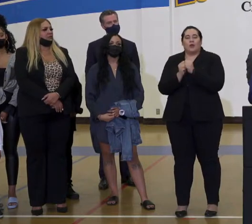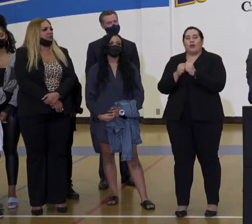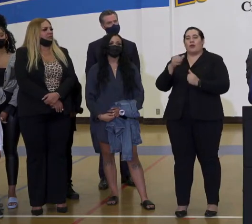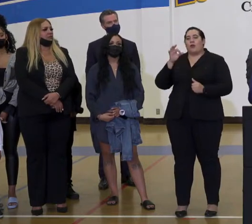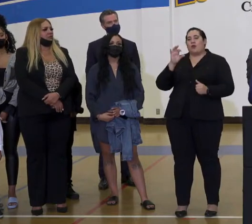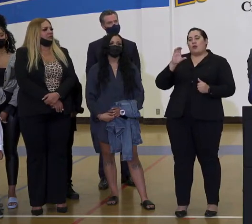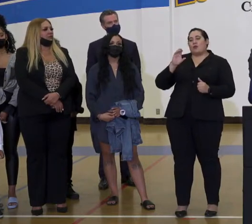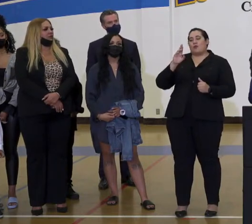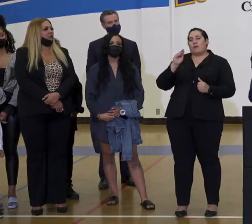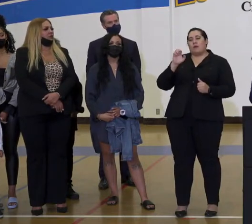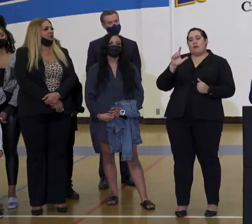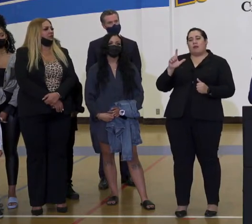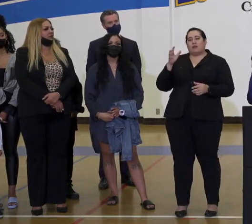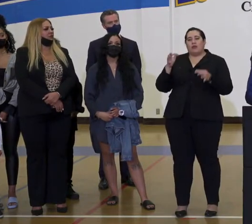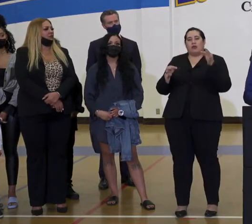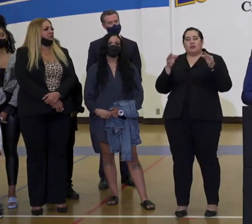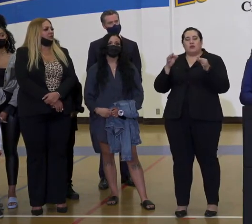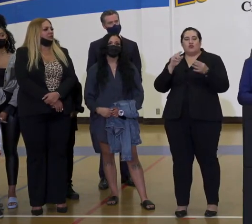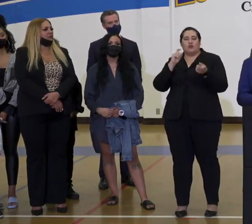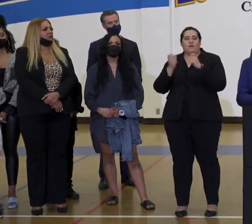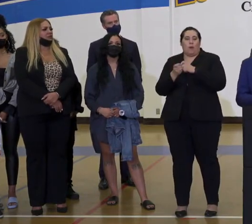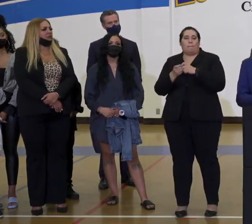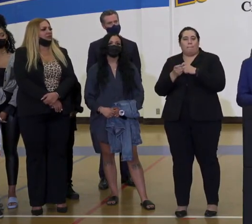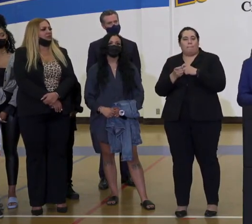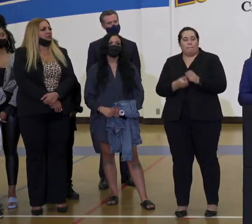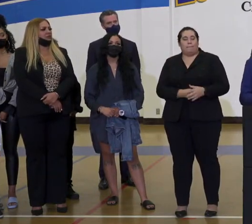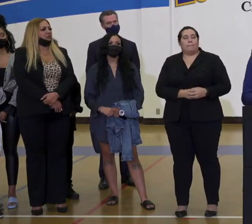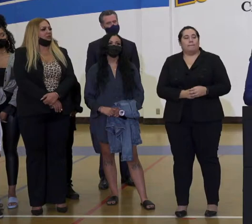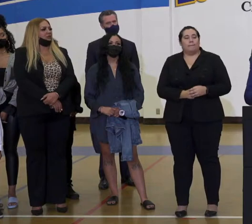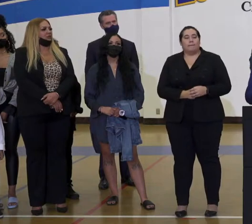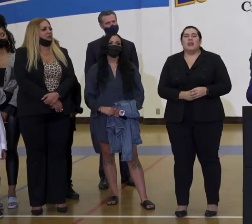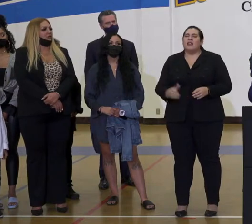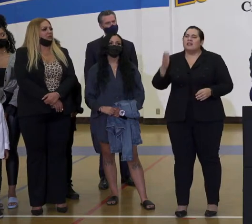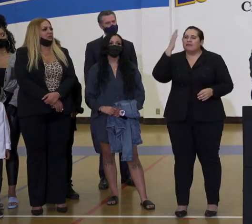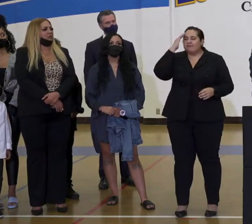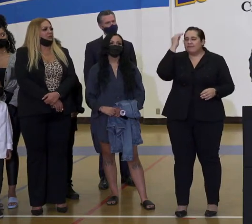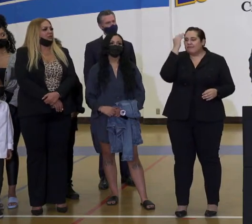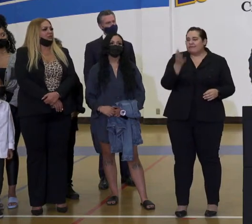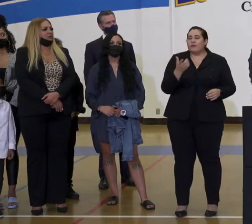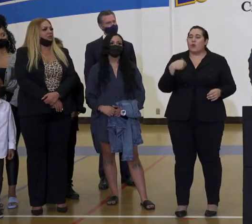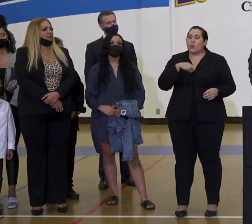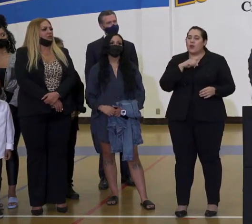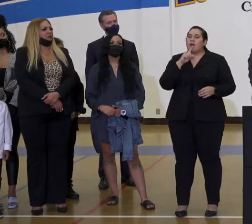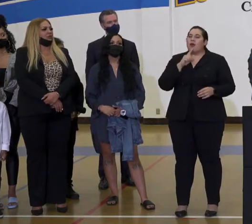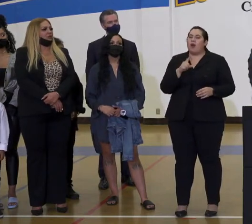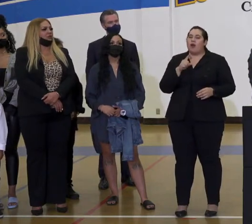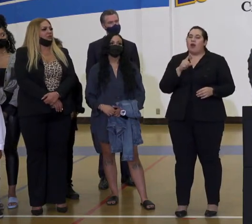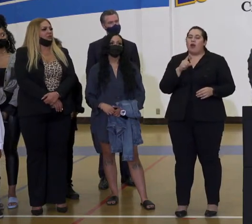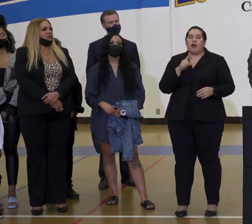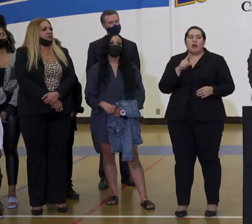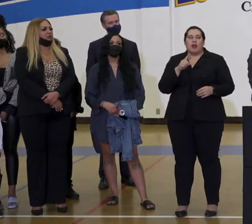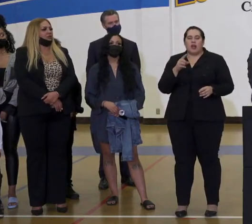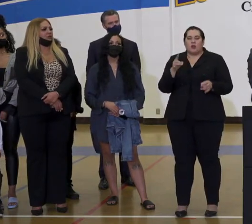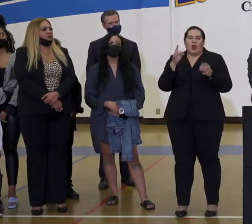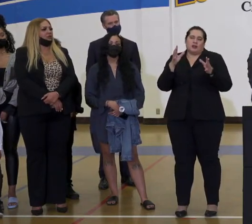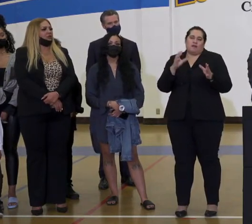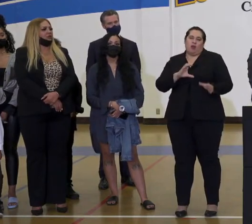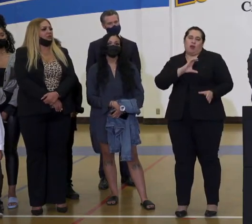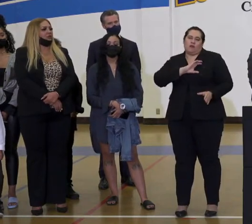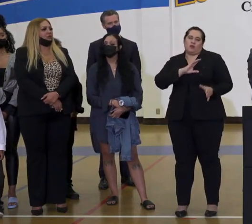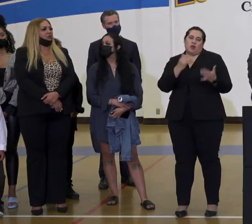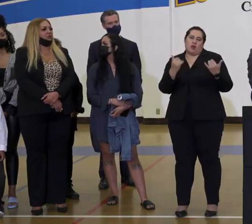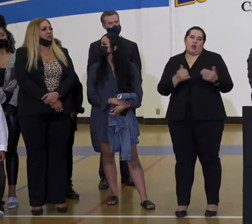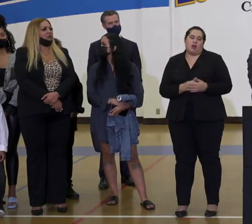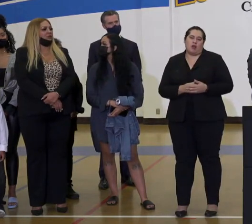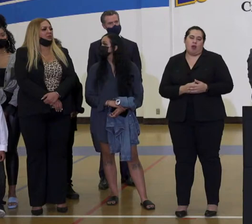justice reform space. And, you know, we are in a crisis of trust when it comes to law enforcement right